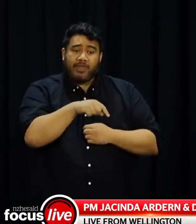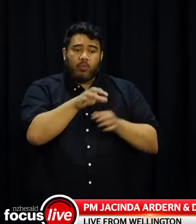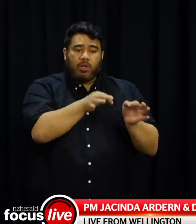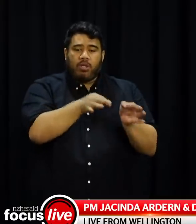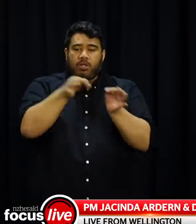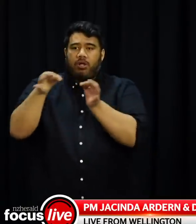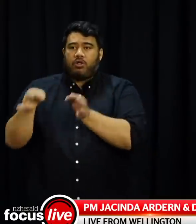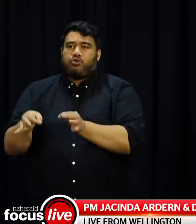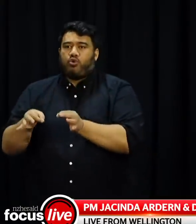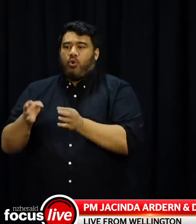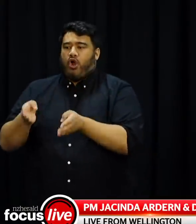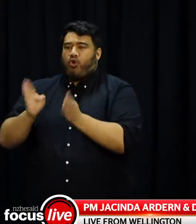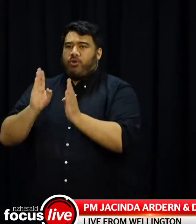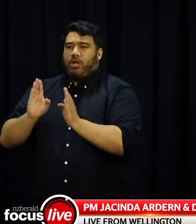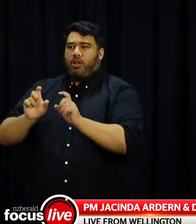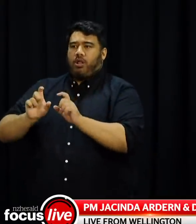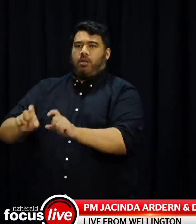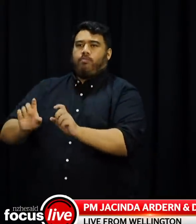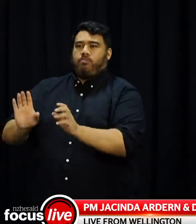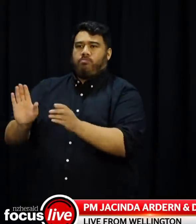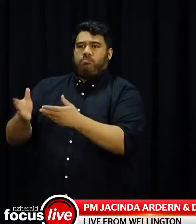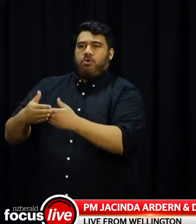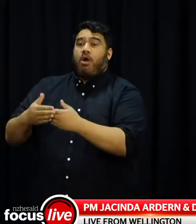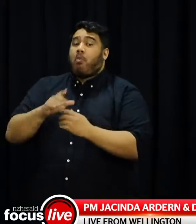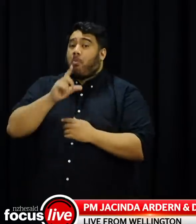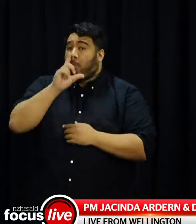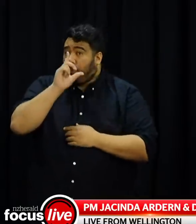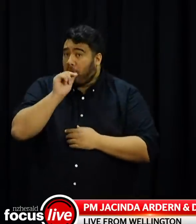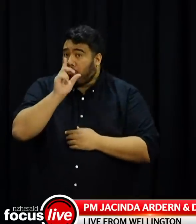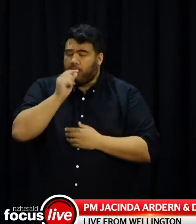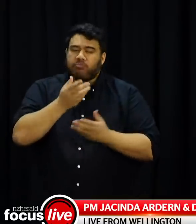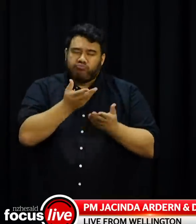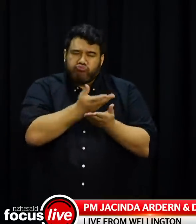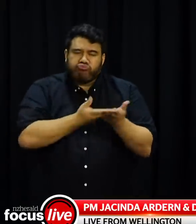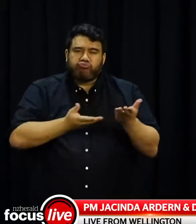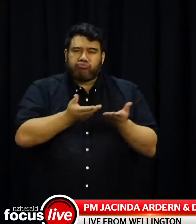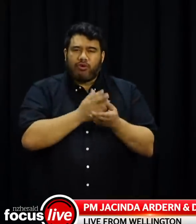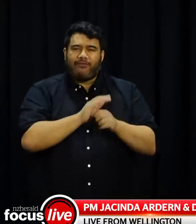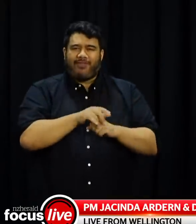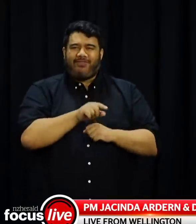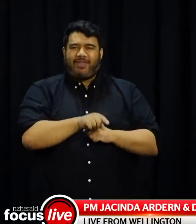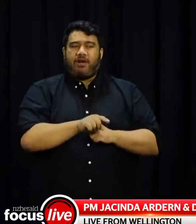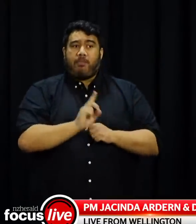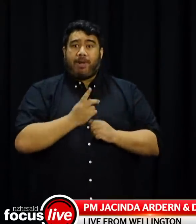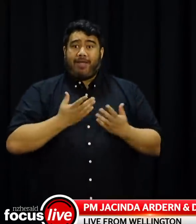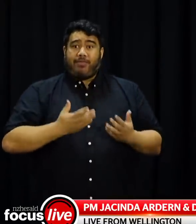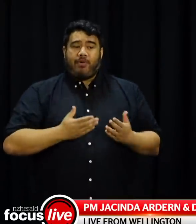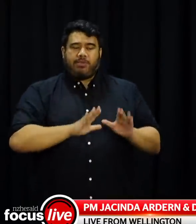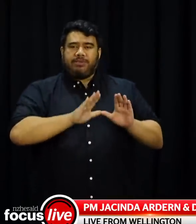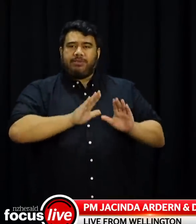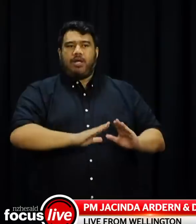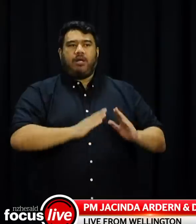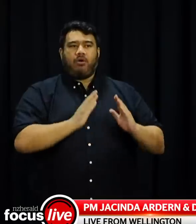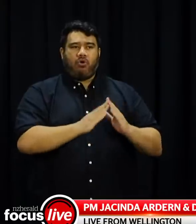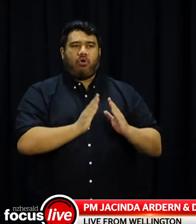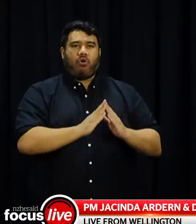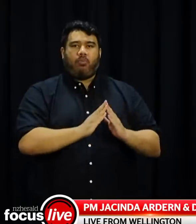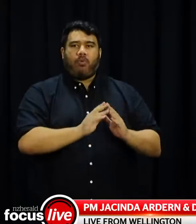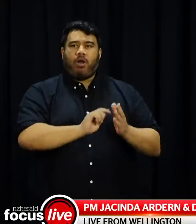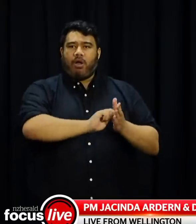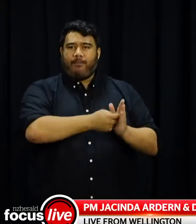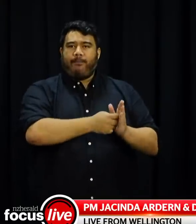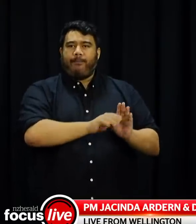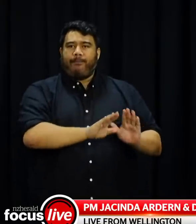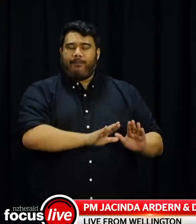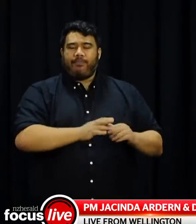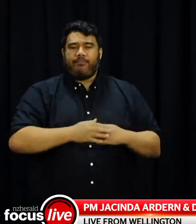quarantine facility in Auckland. That's an active conversation. Meantime, they are in strict self-isolation. Now, following